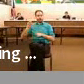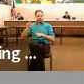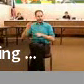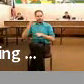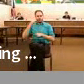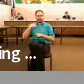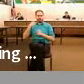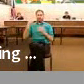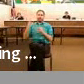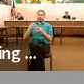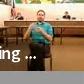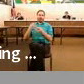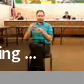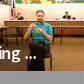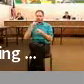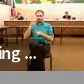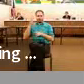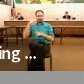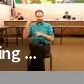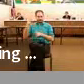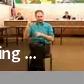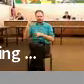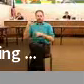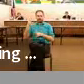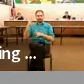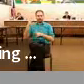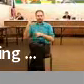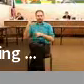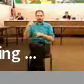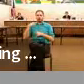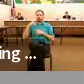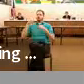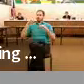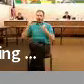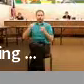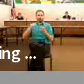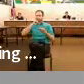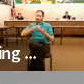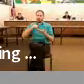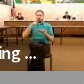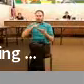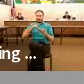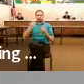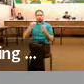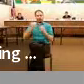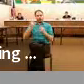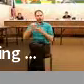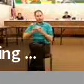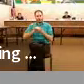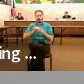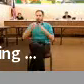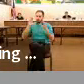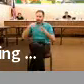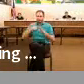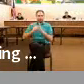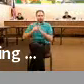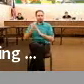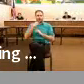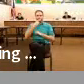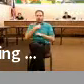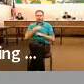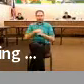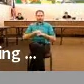we had a lot of comments about how crazy it is. Great, we need another car wash. Great, we're getting rid of a restaurant. So, you